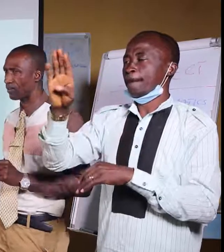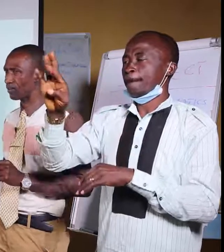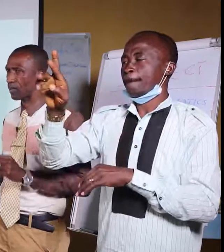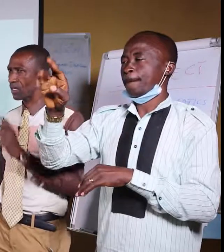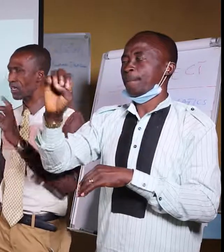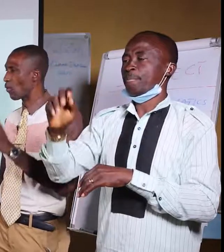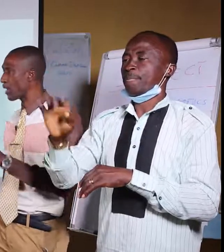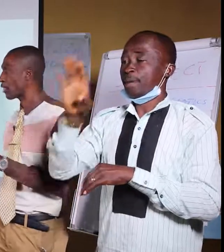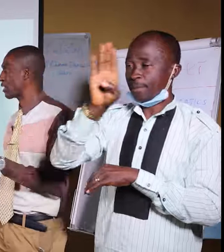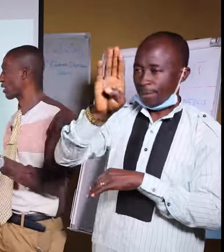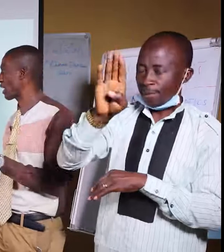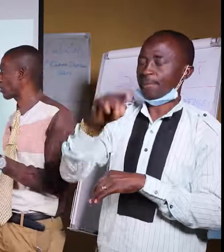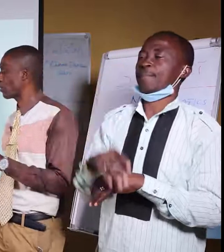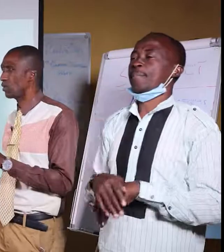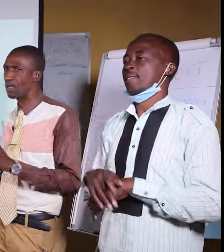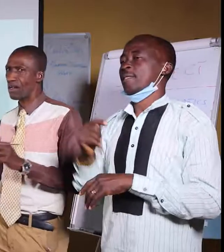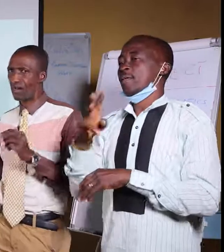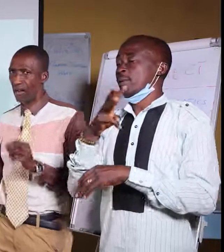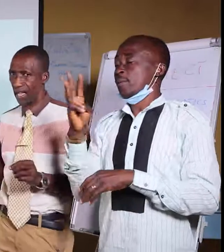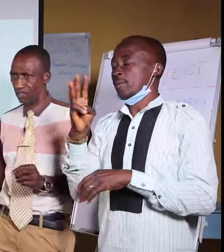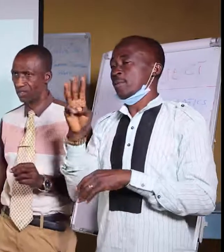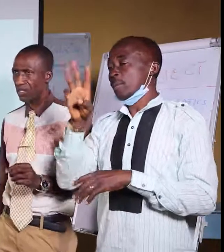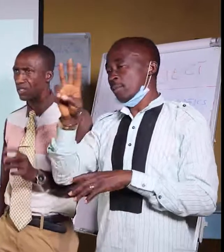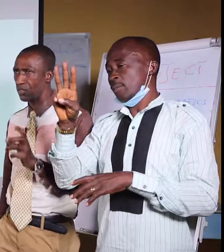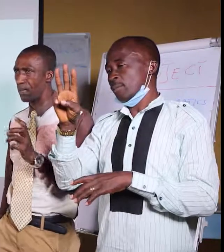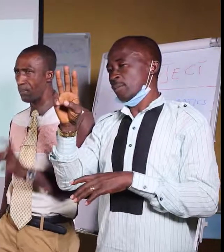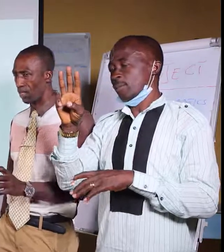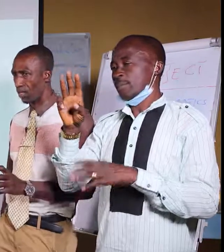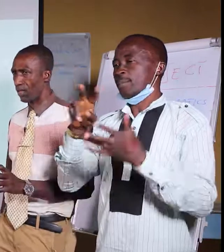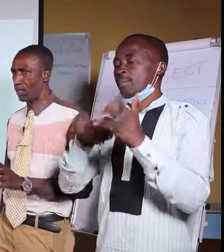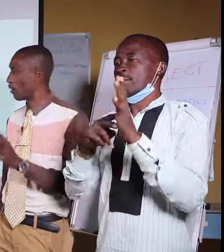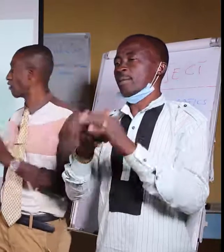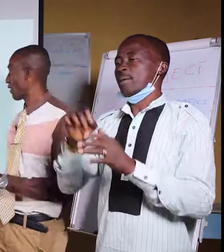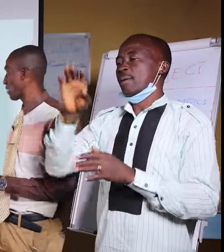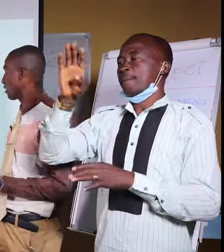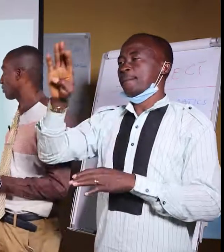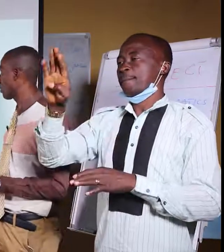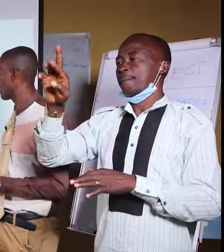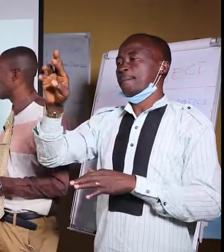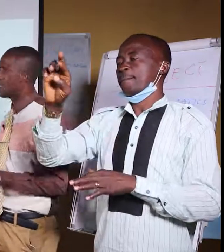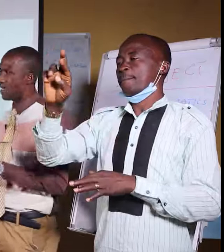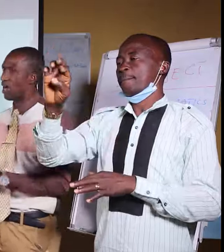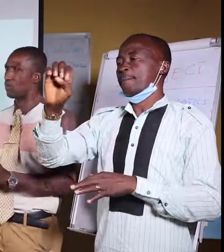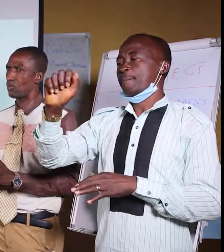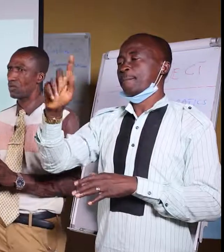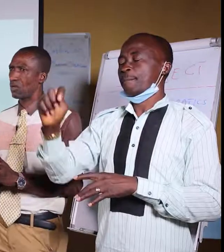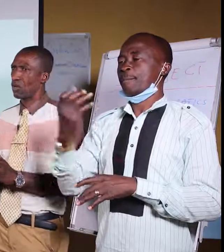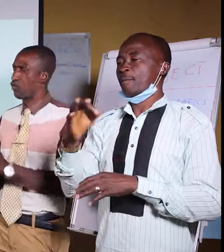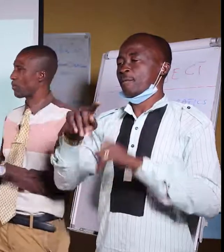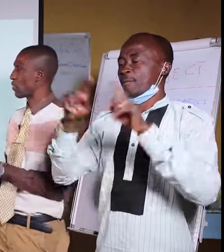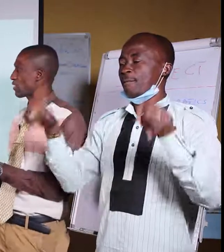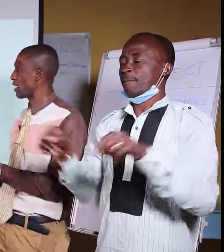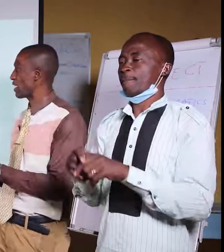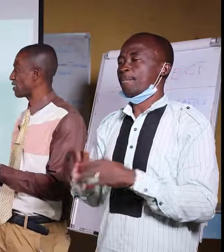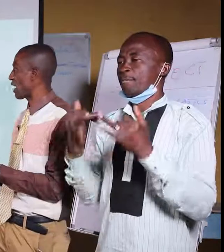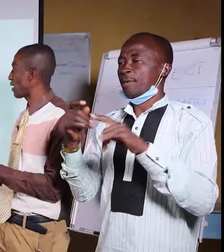that. The width of the rectangle refers to the breadth of the rectangle. Now, from